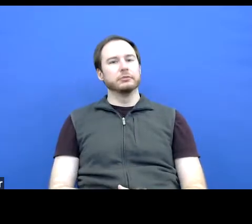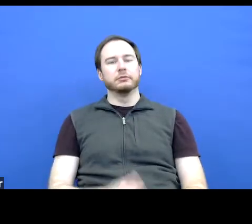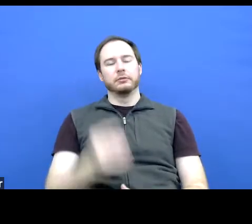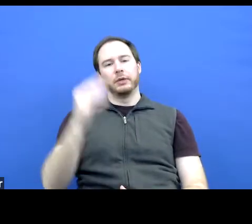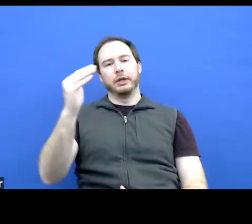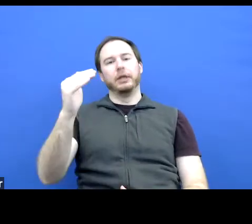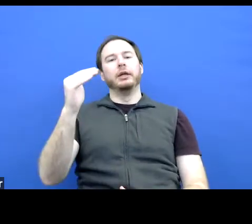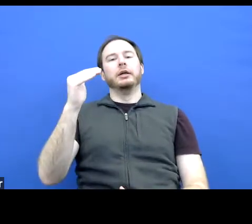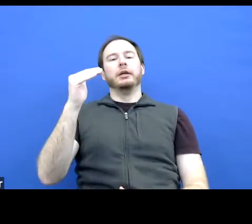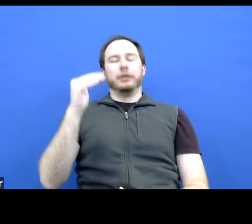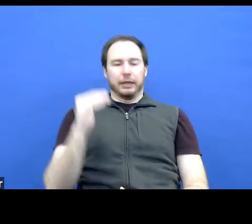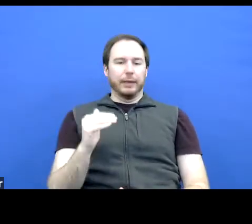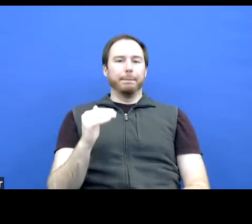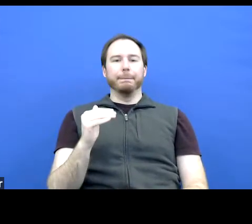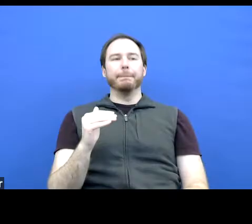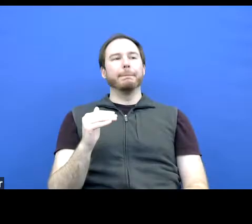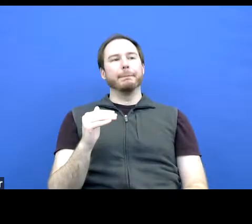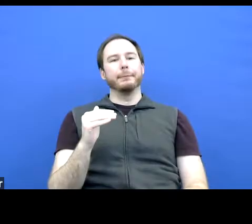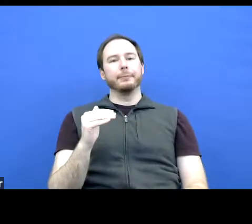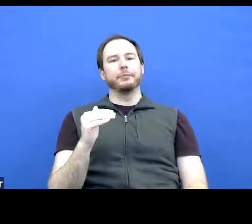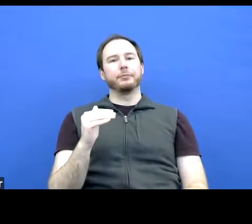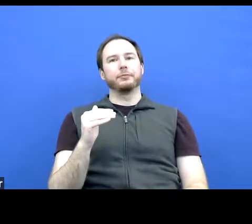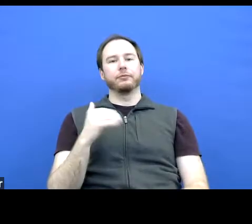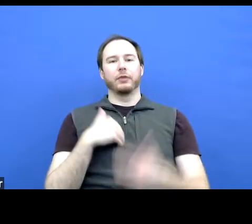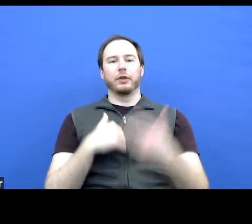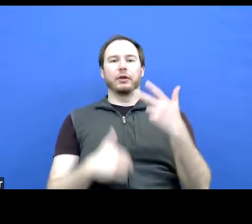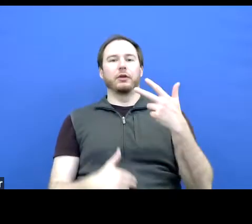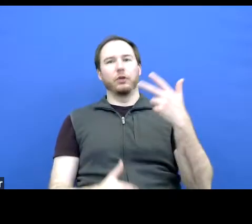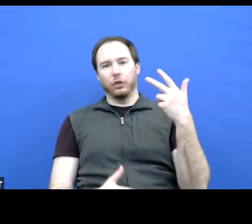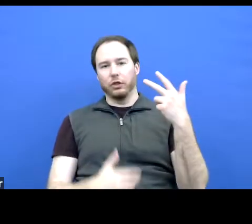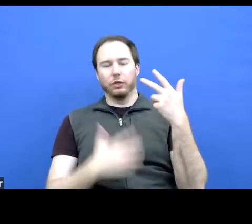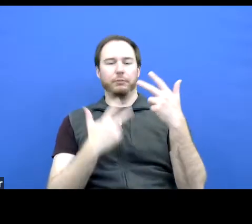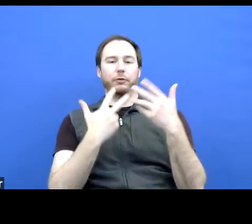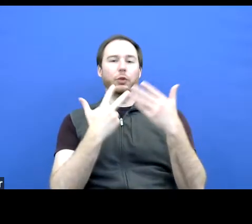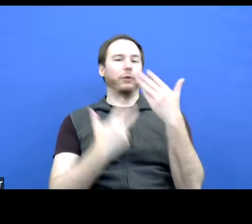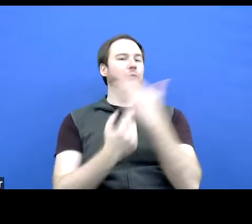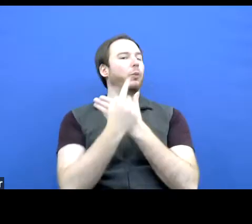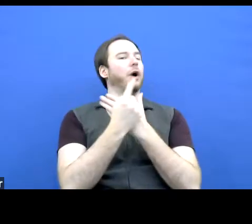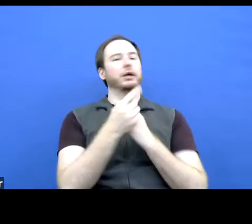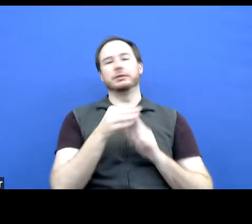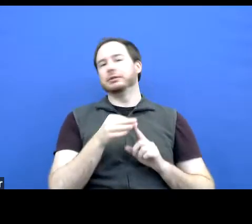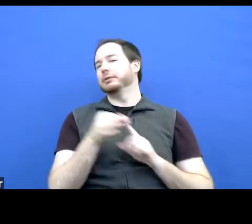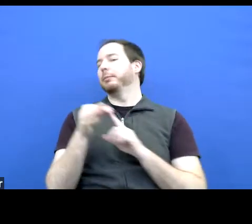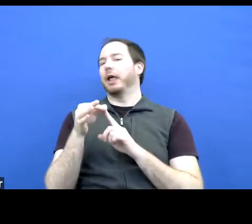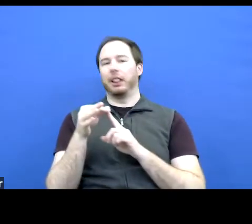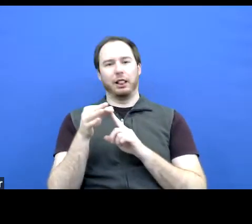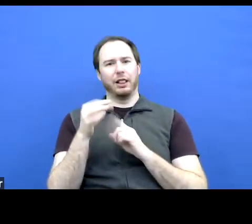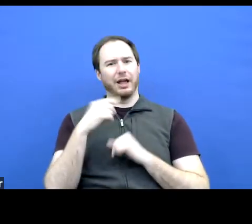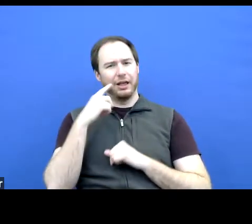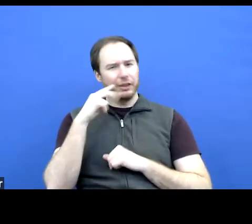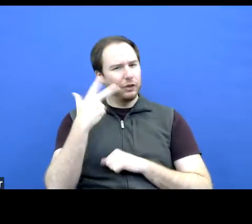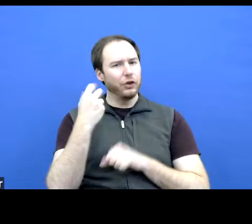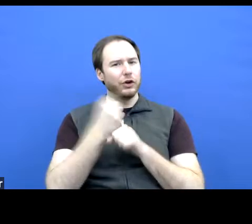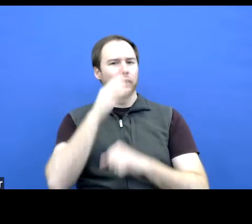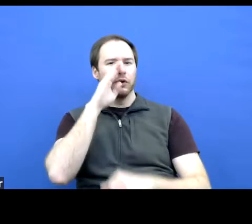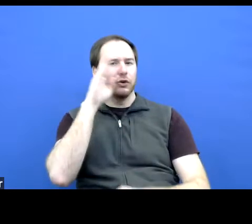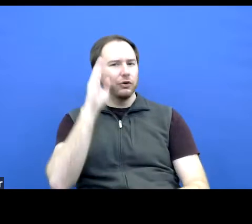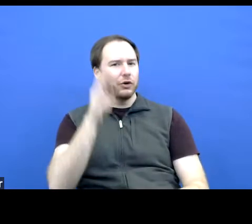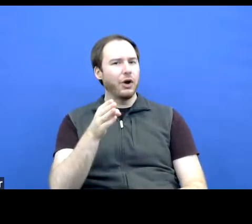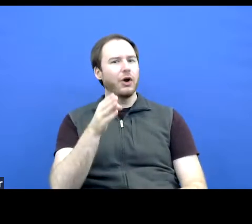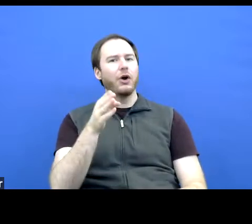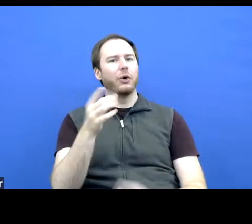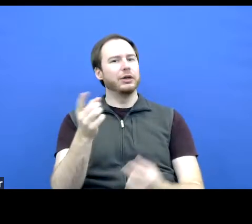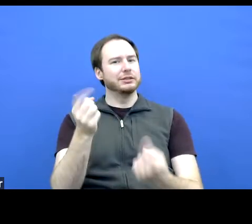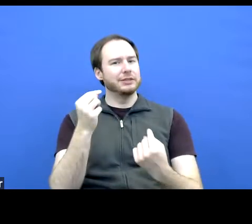Next up, we have a 3-for-1 special, and I think 3 years in a row